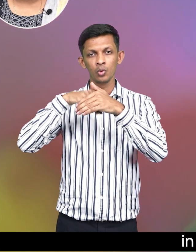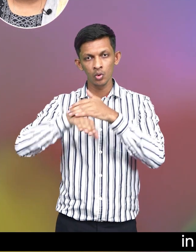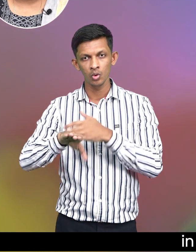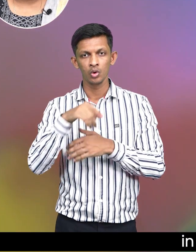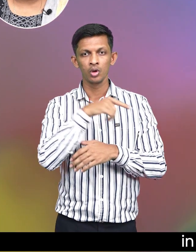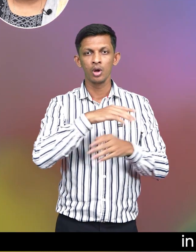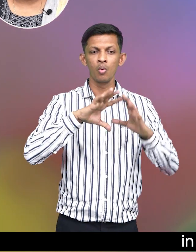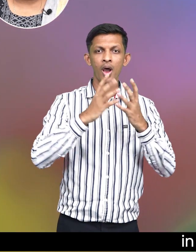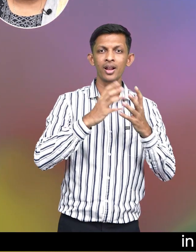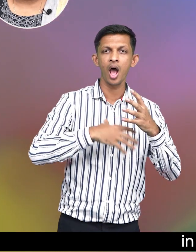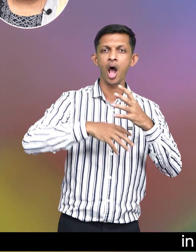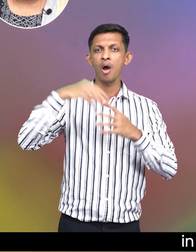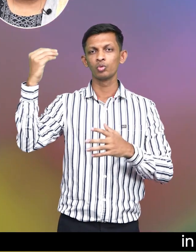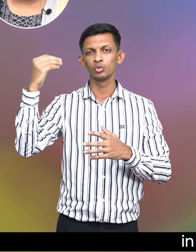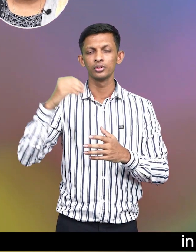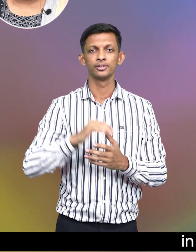Act.